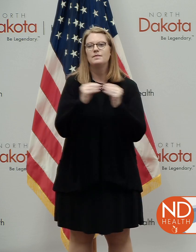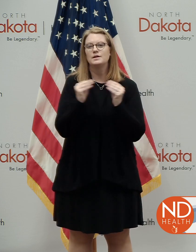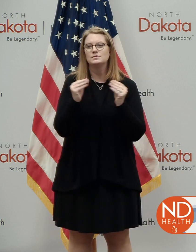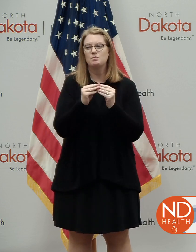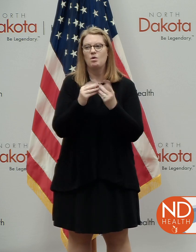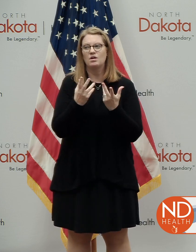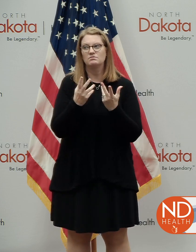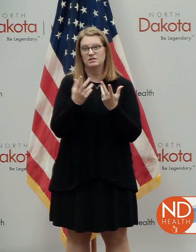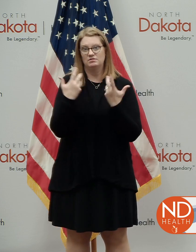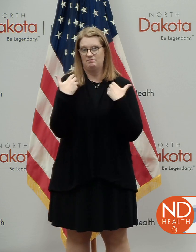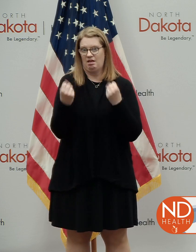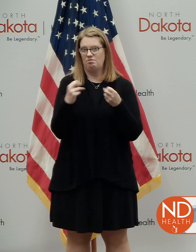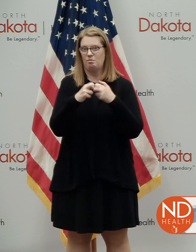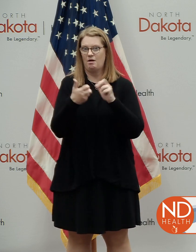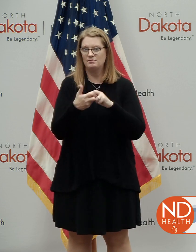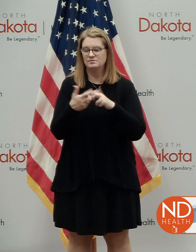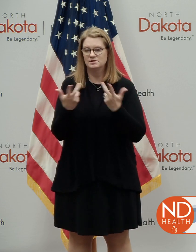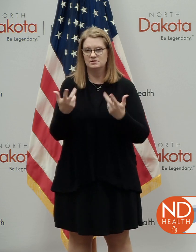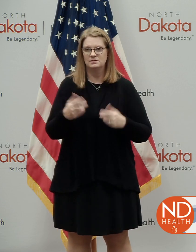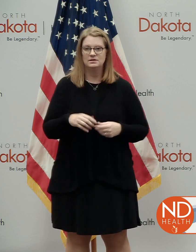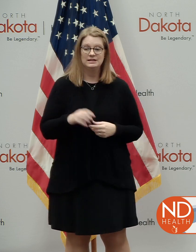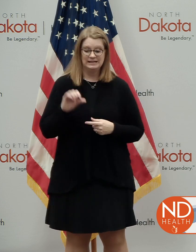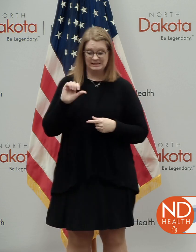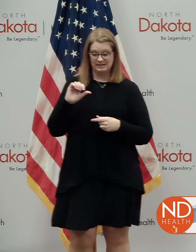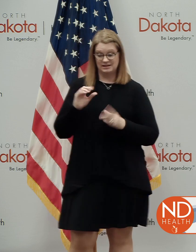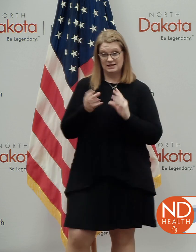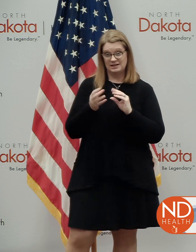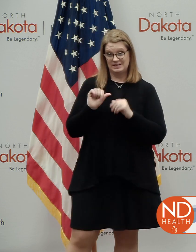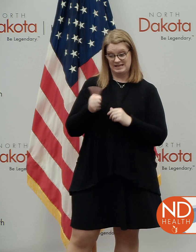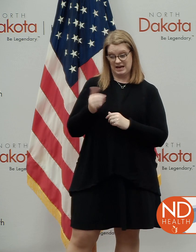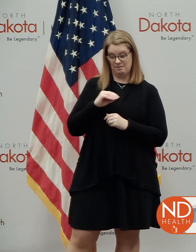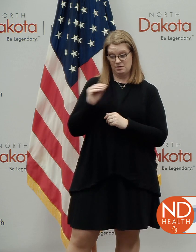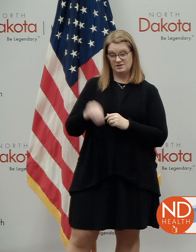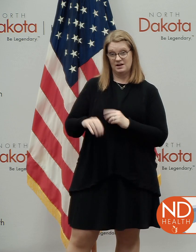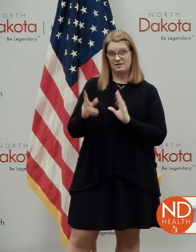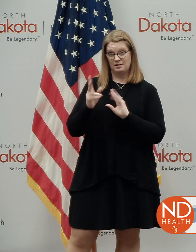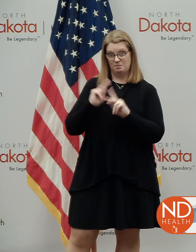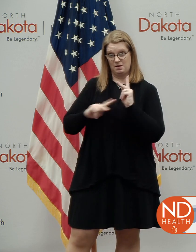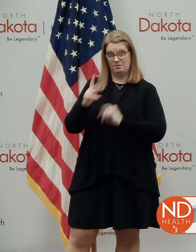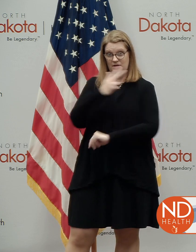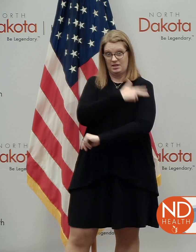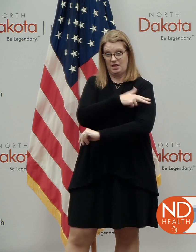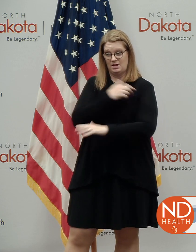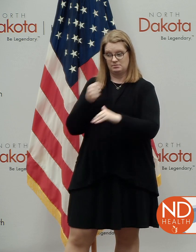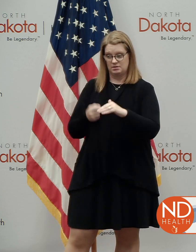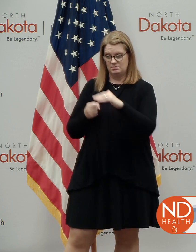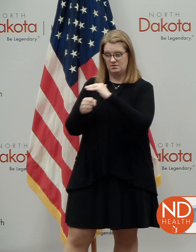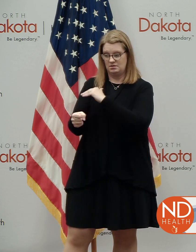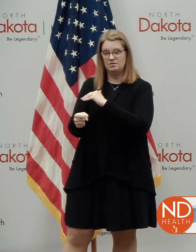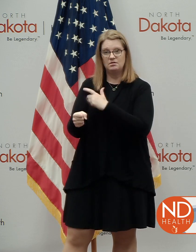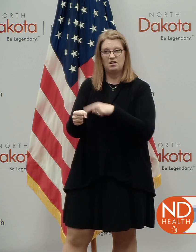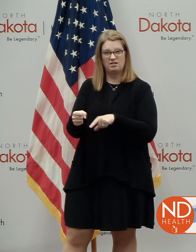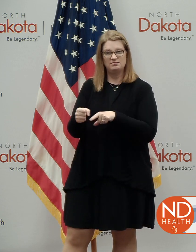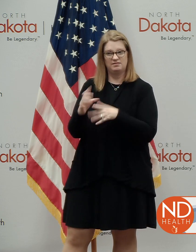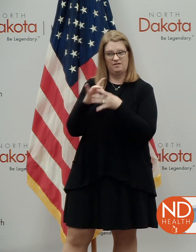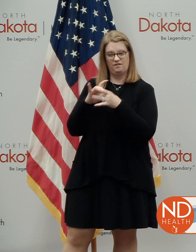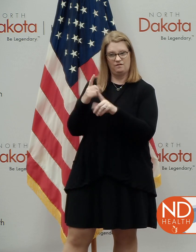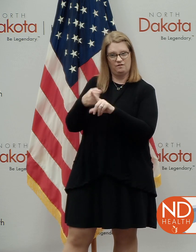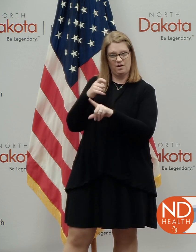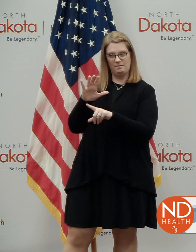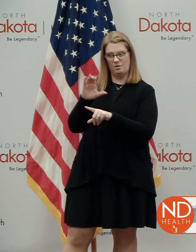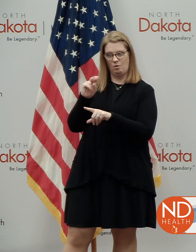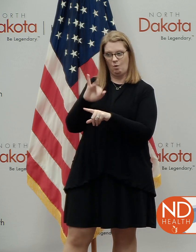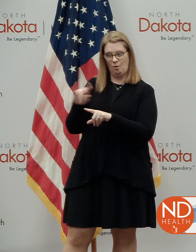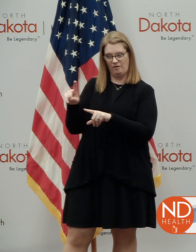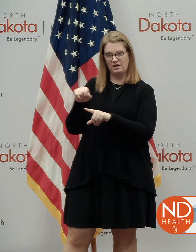than just COVID. About 10% of our hospitalizations are COVID related today. We're going to break